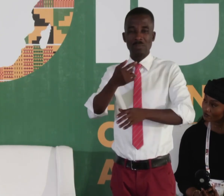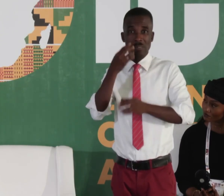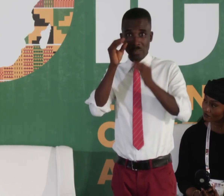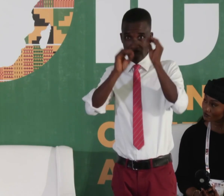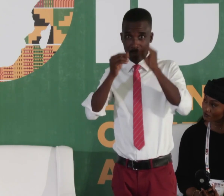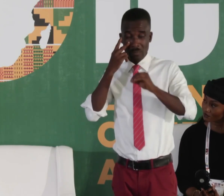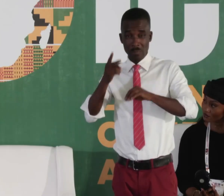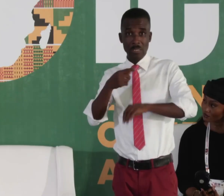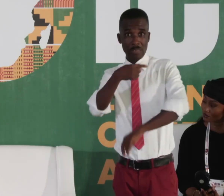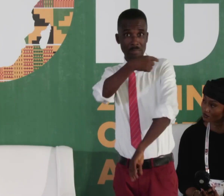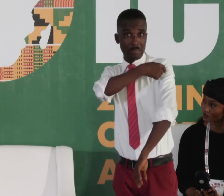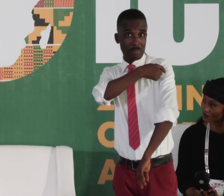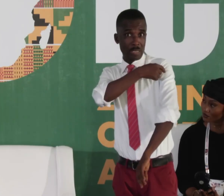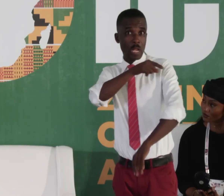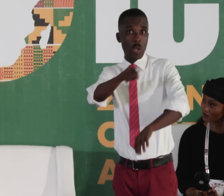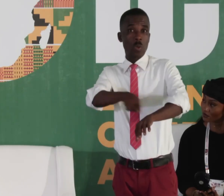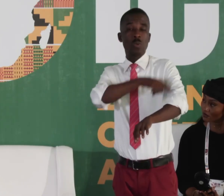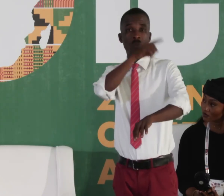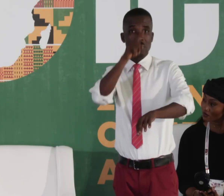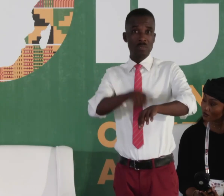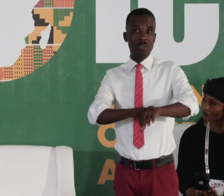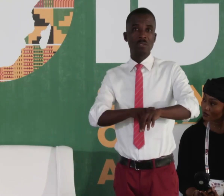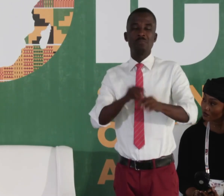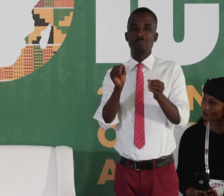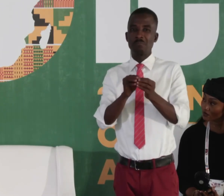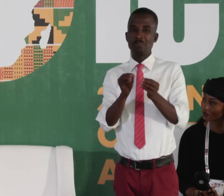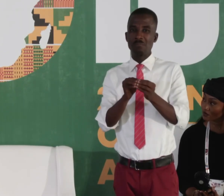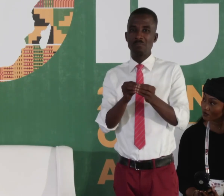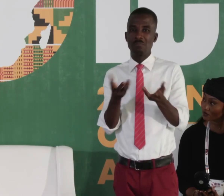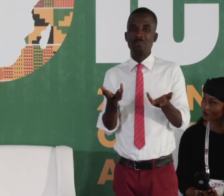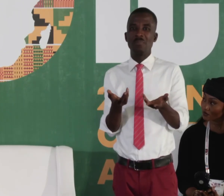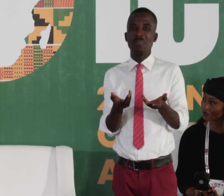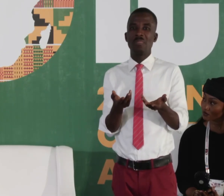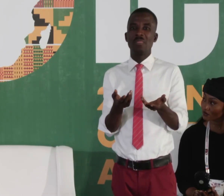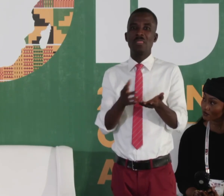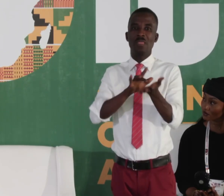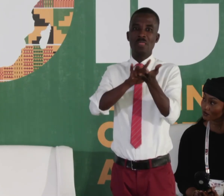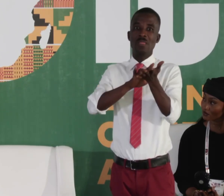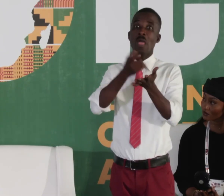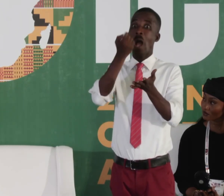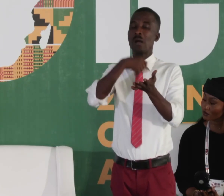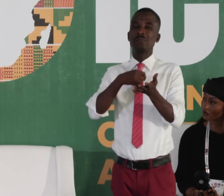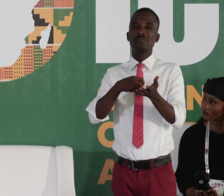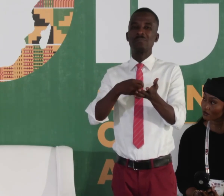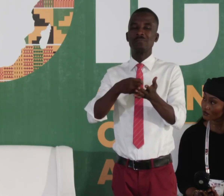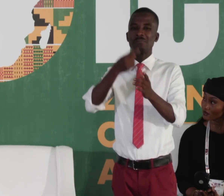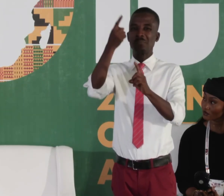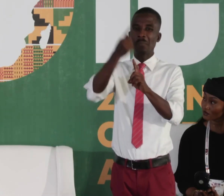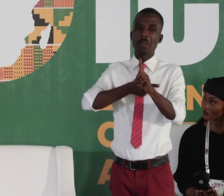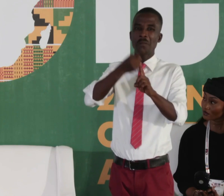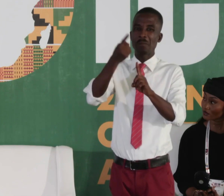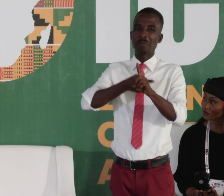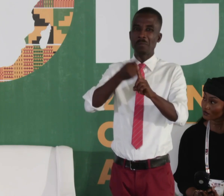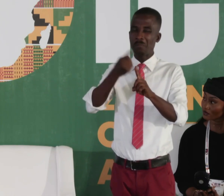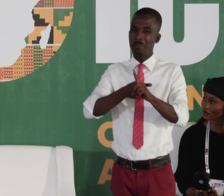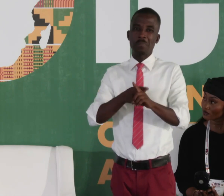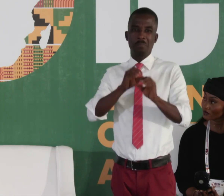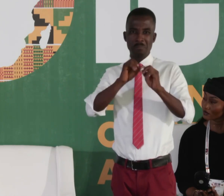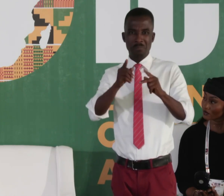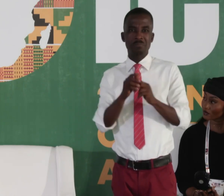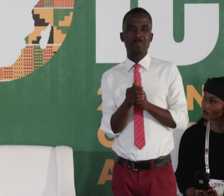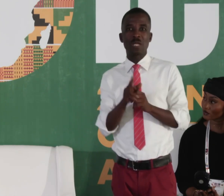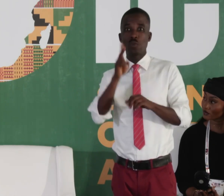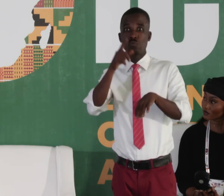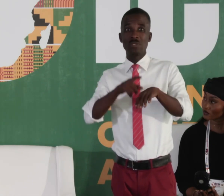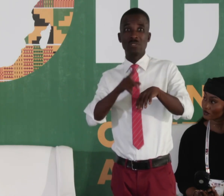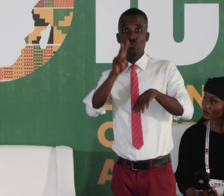whether it is cabotegravir or the lenacapavir, having something once in a month or twice in a year provides more convenience to something that you have